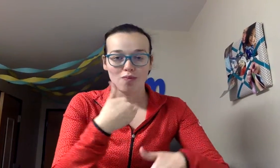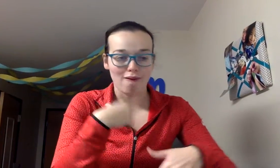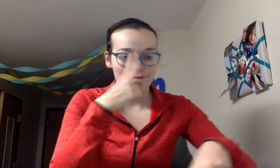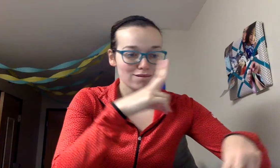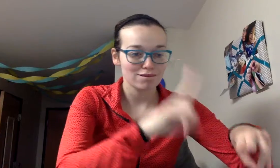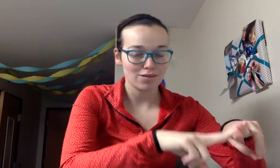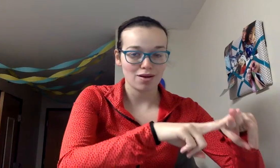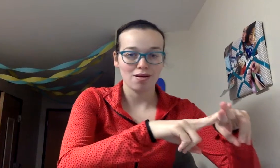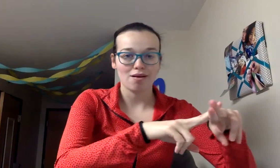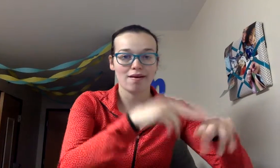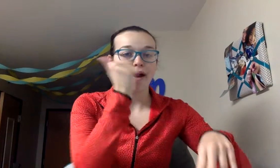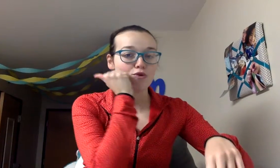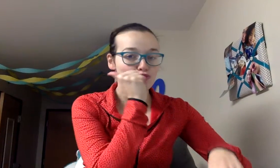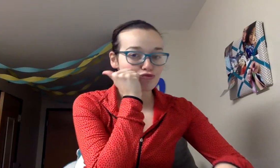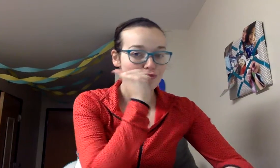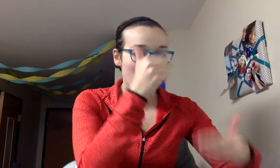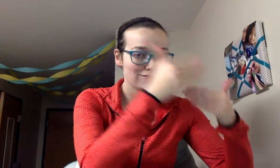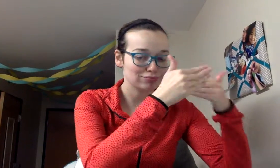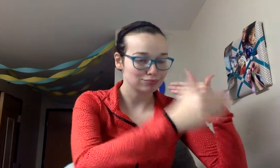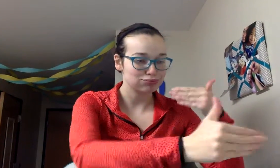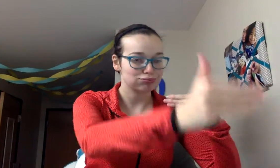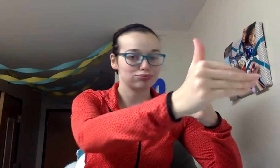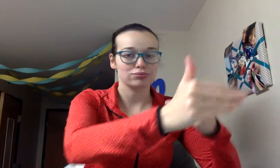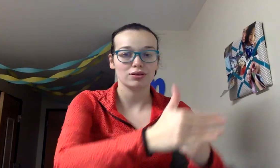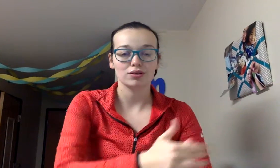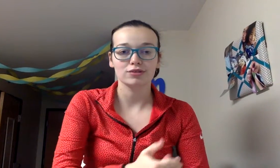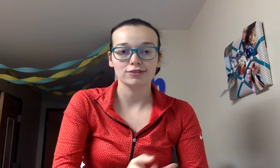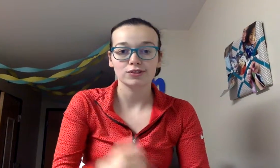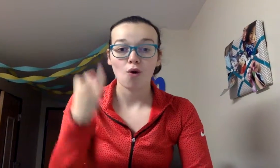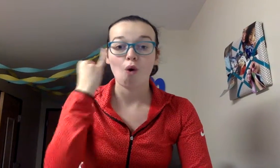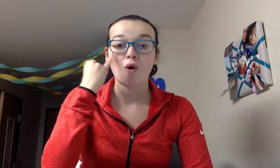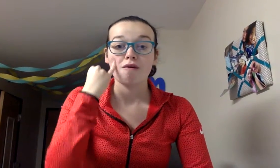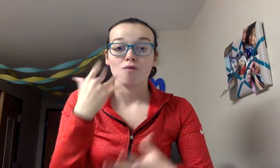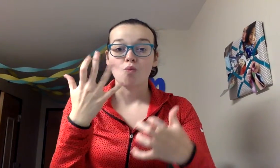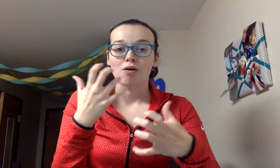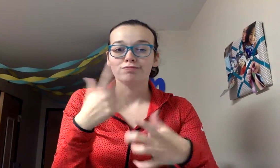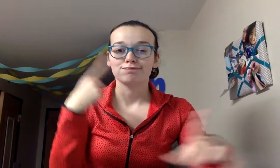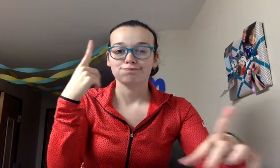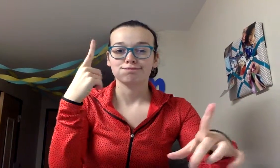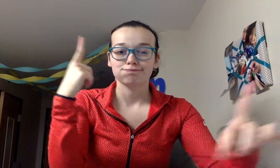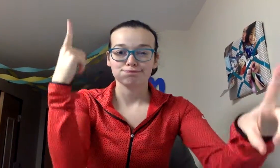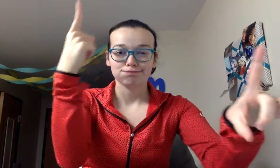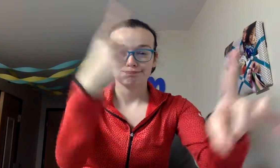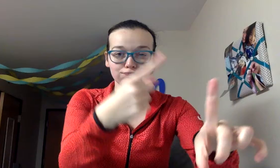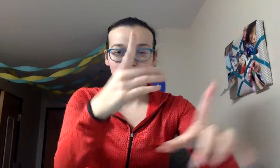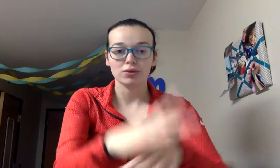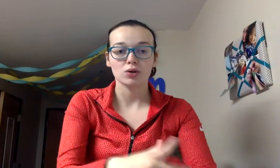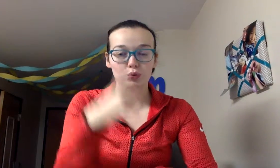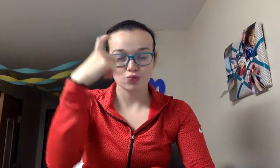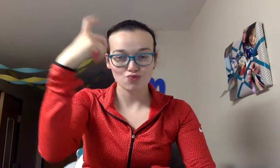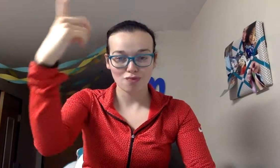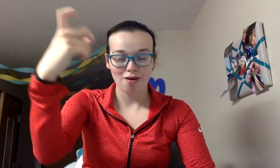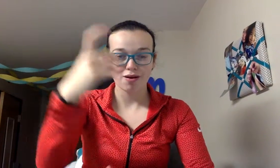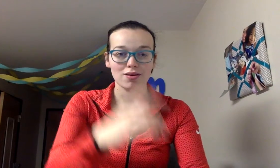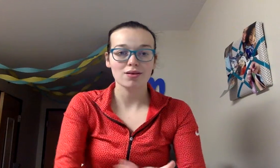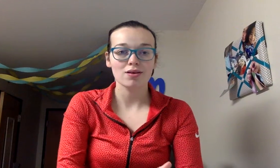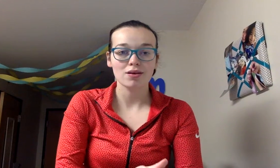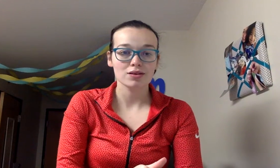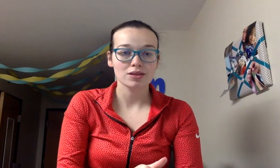left. If you want to achieve your dreams, you better work and play well with others, and that means you better live with integrity. Simple advice that you'll find